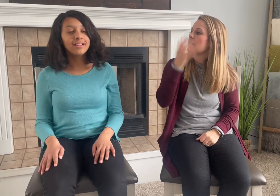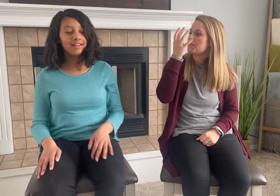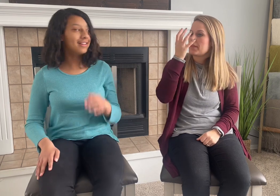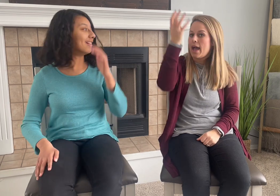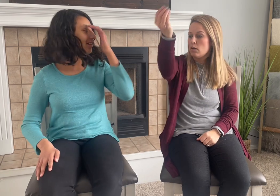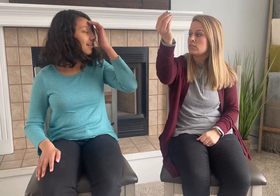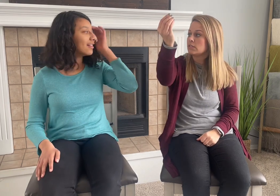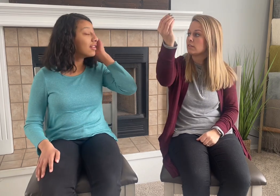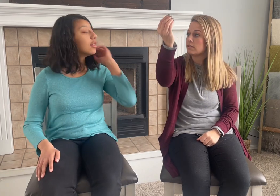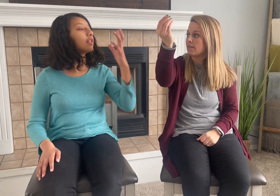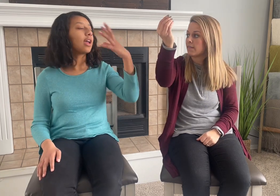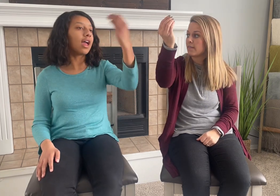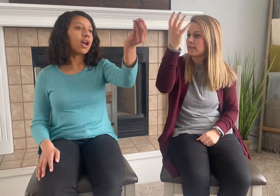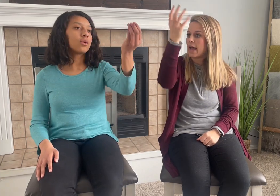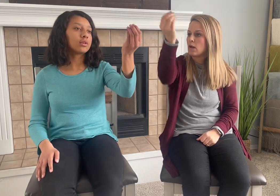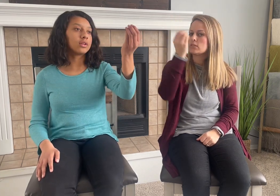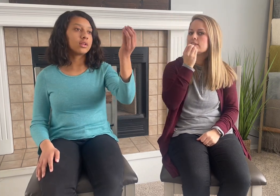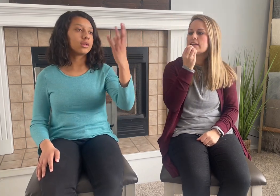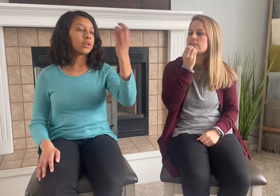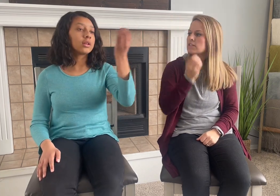But out, out to eat.